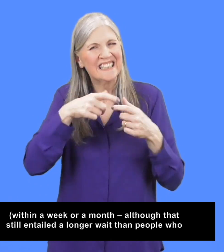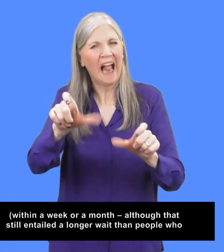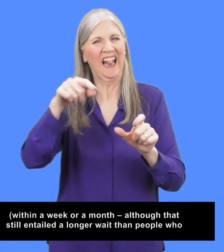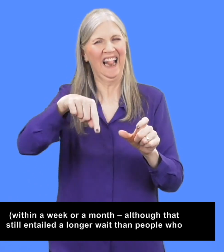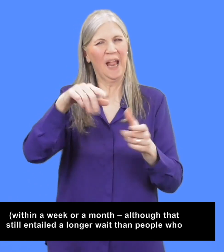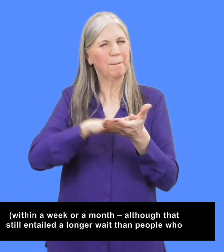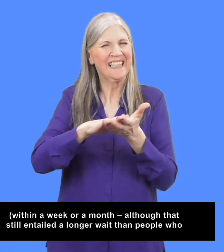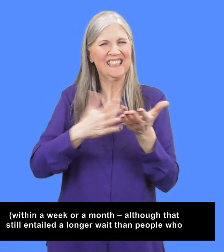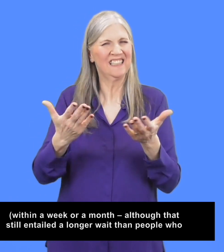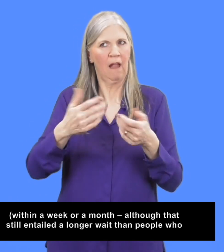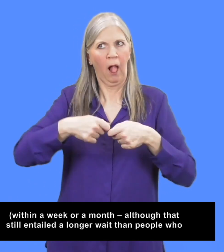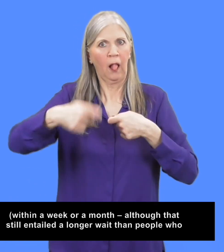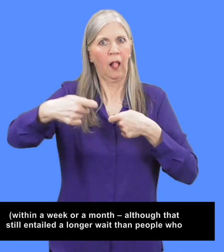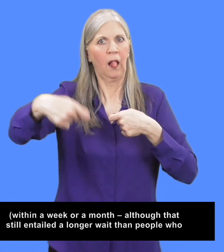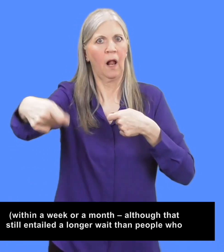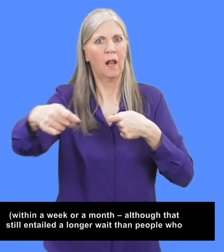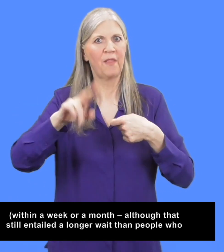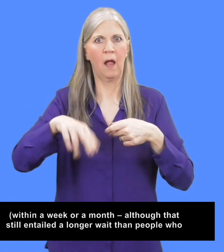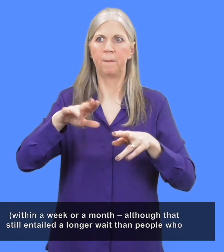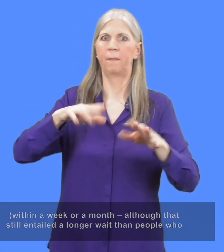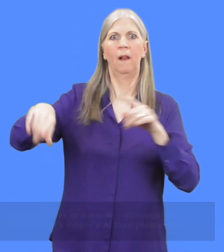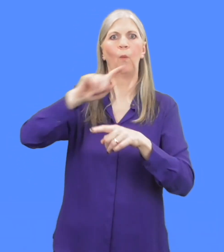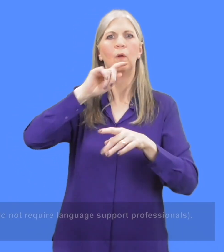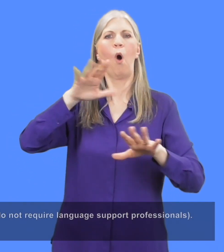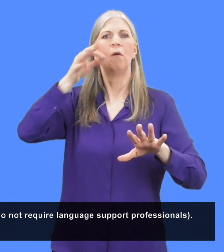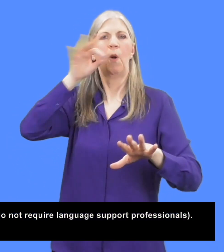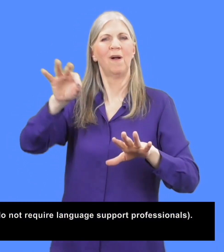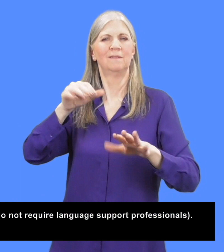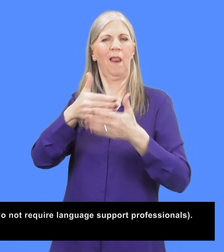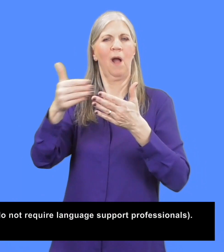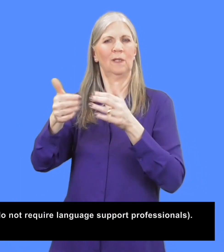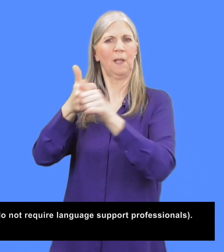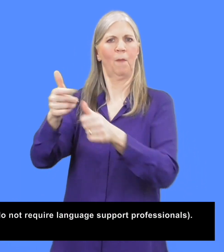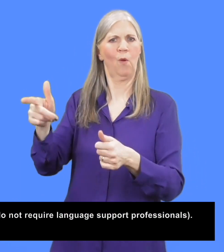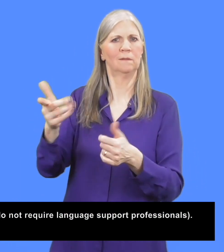still entailed a longer wait than people who do not require language support professionals.